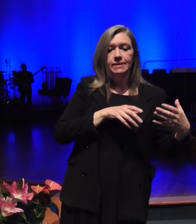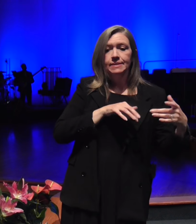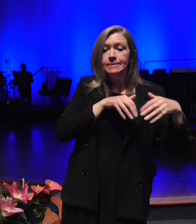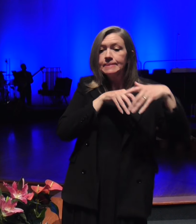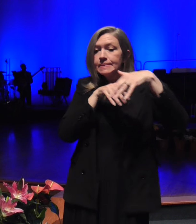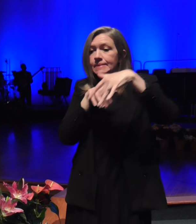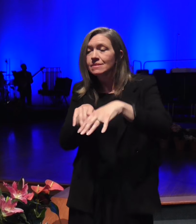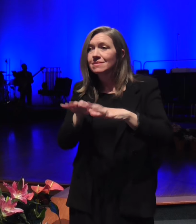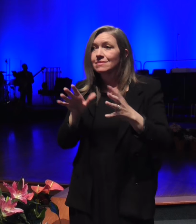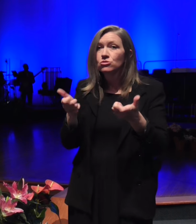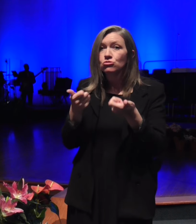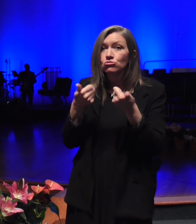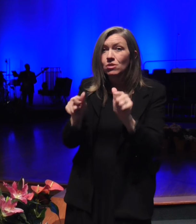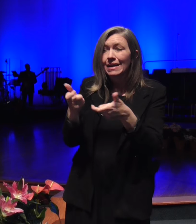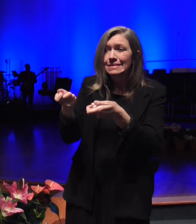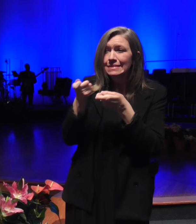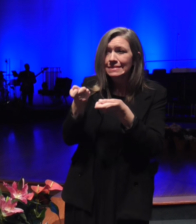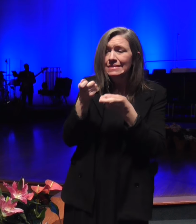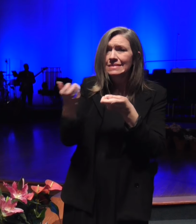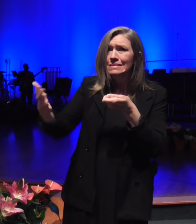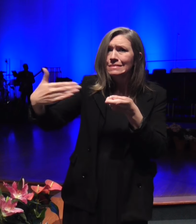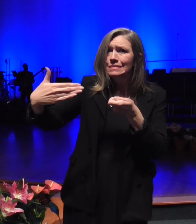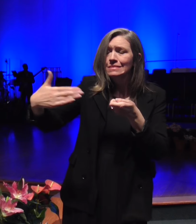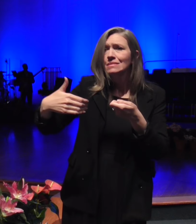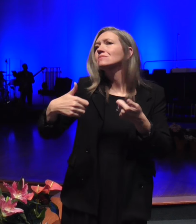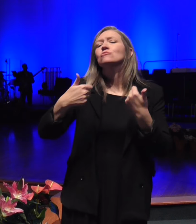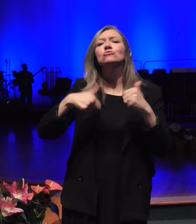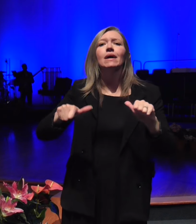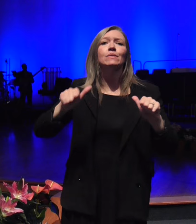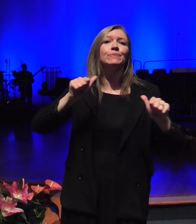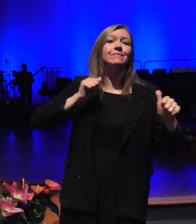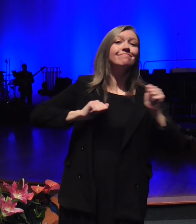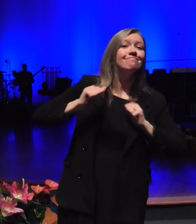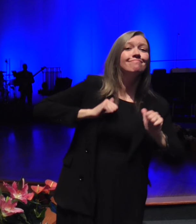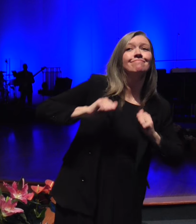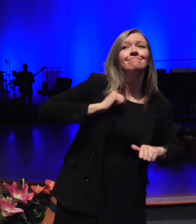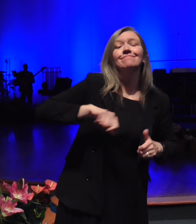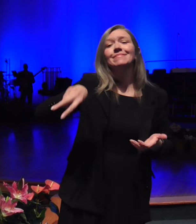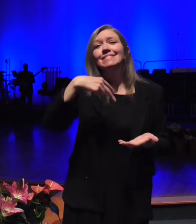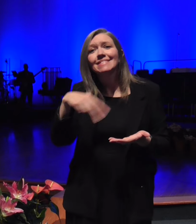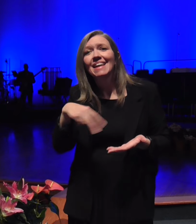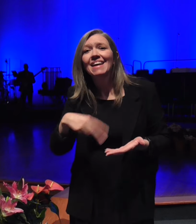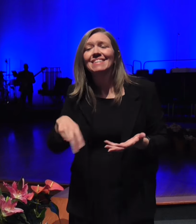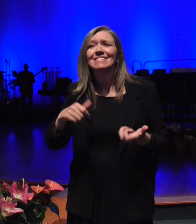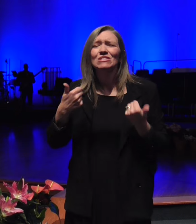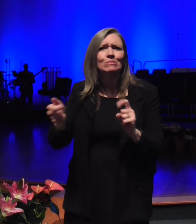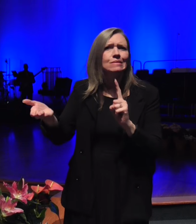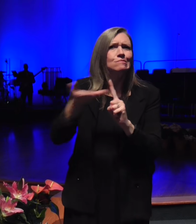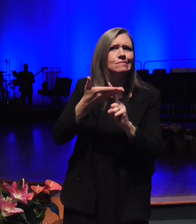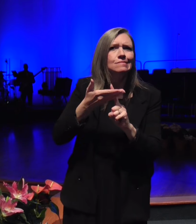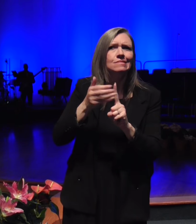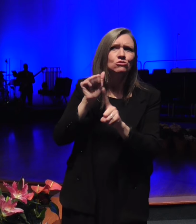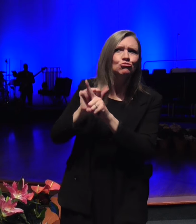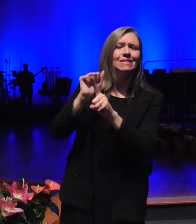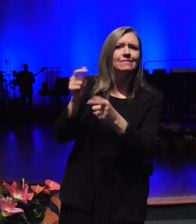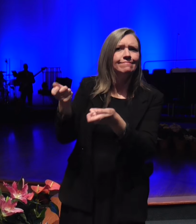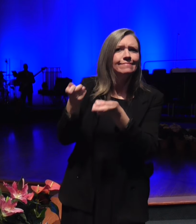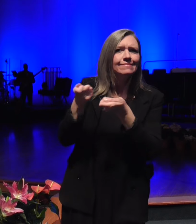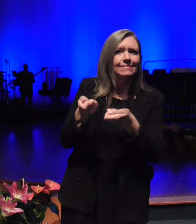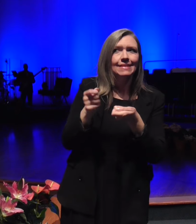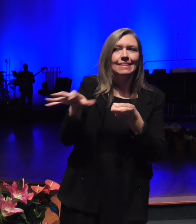cave and they keep trying to draw her out. And they put on these elaborate dances and shows, do everything they can to try to trick her to get out of